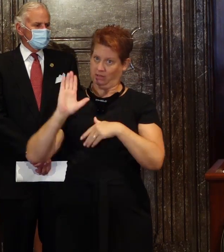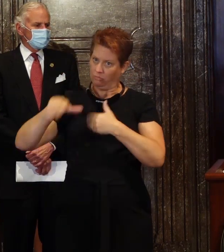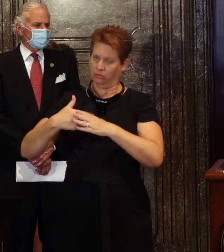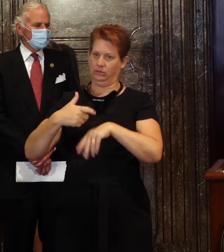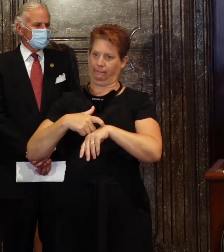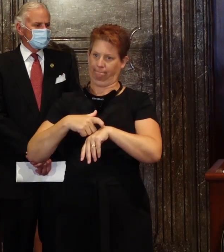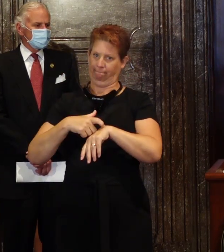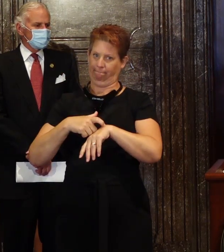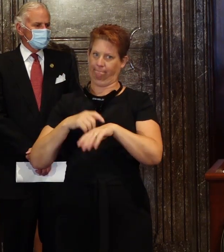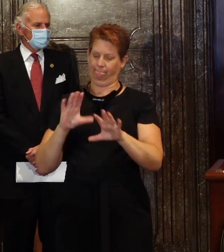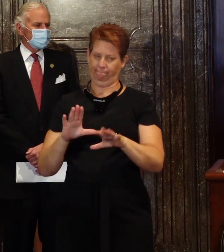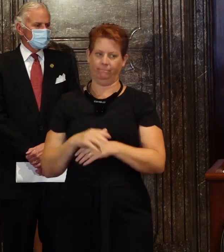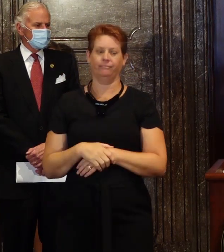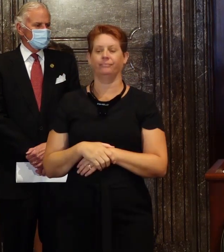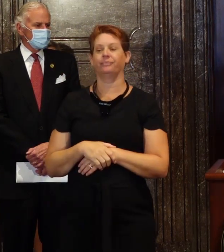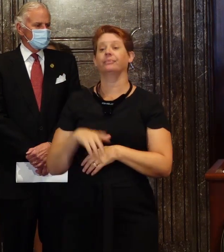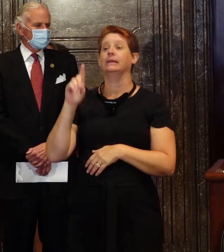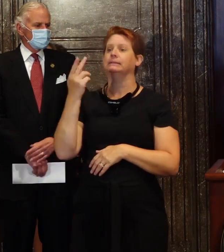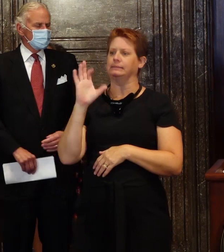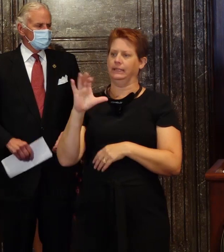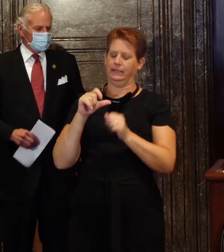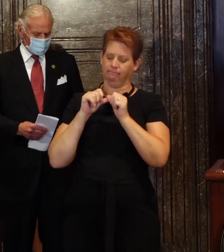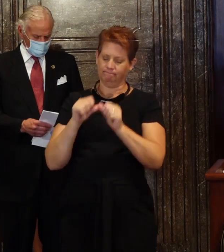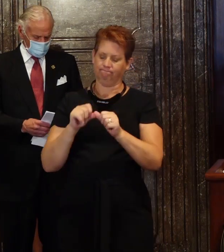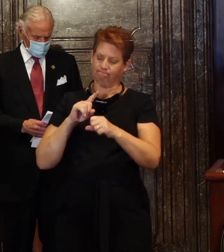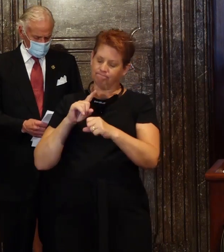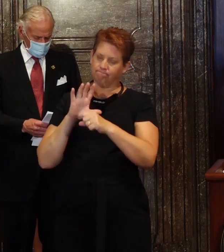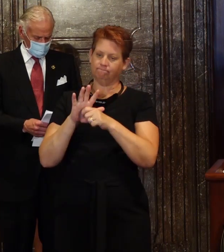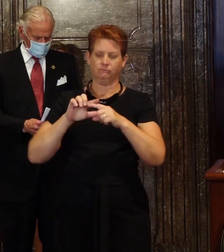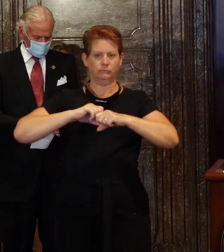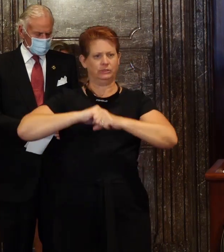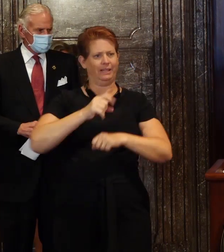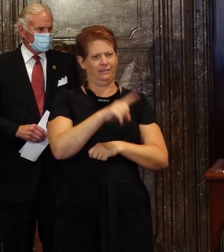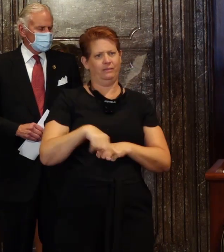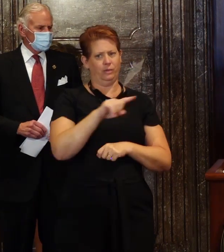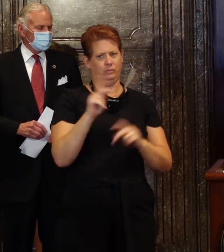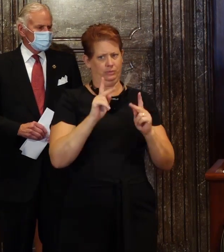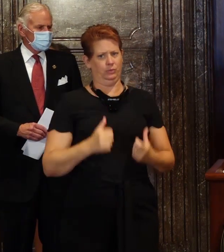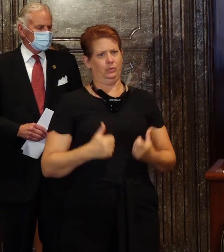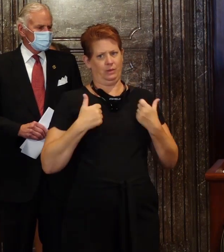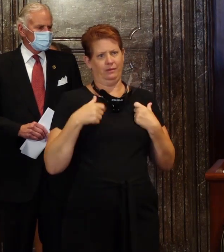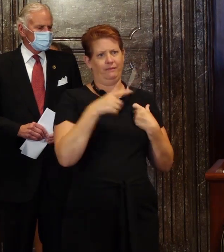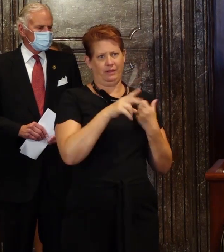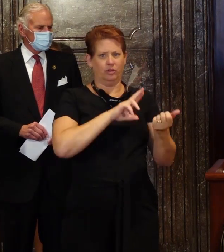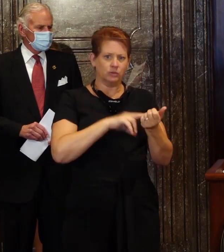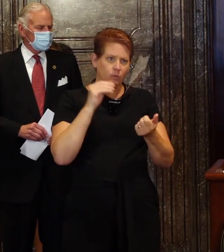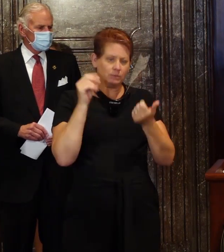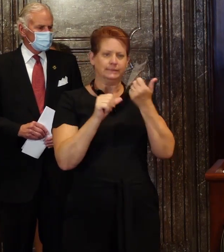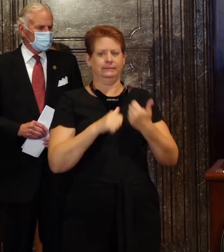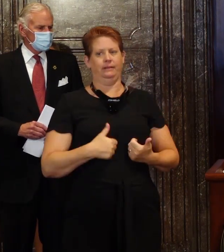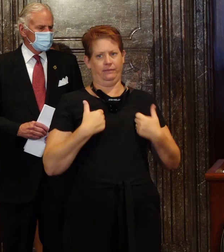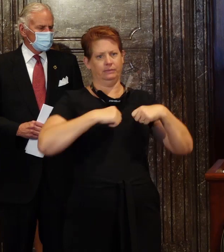times. Our DHEC staff remains committed to protecting the health and well-being of nursing home and assisted living facility